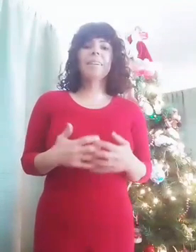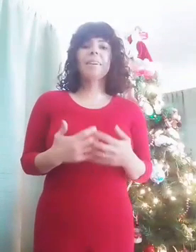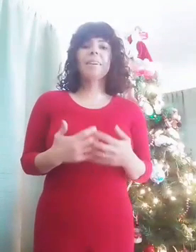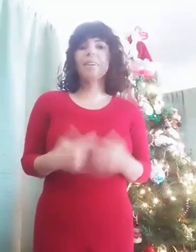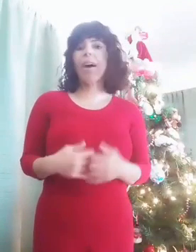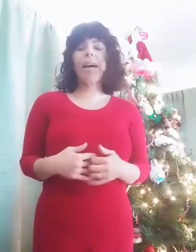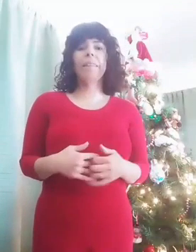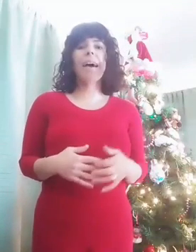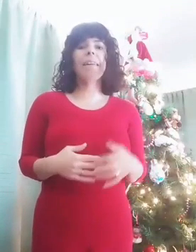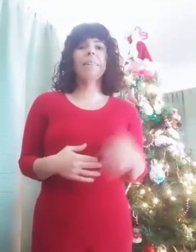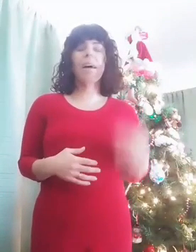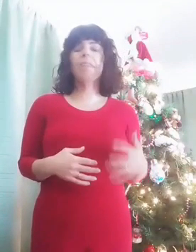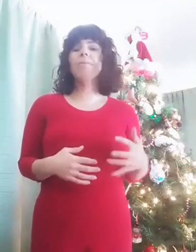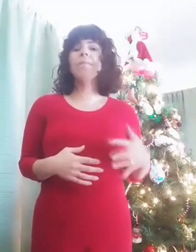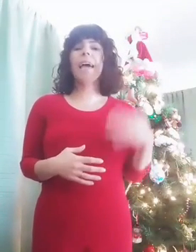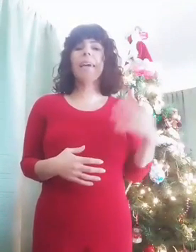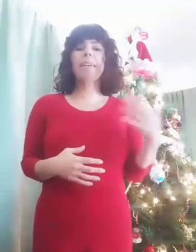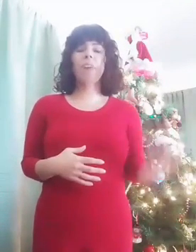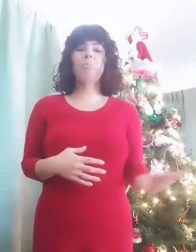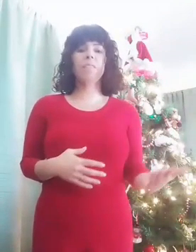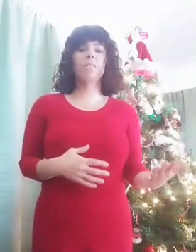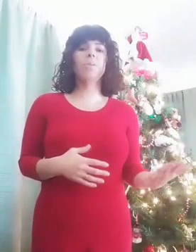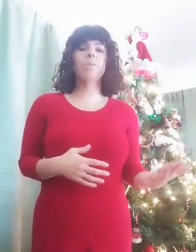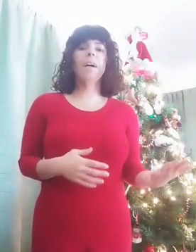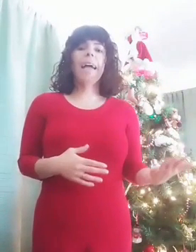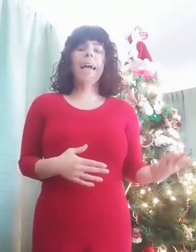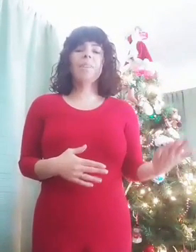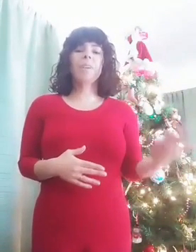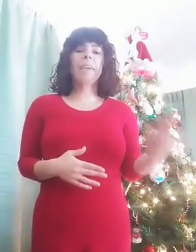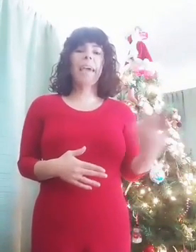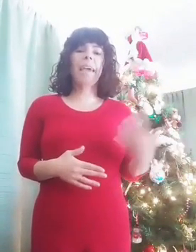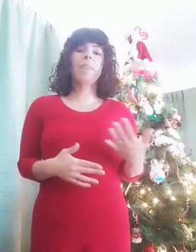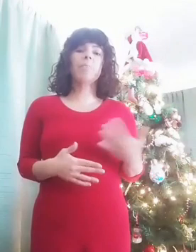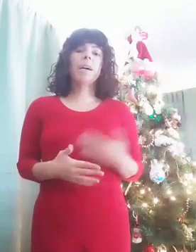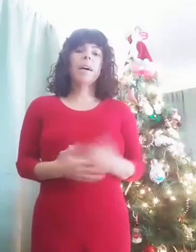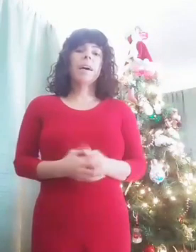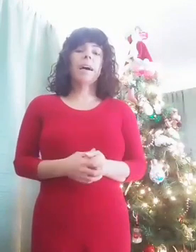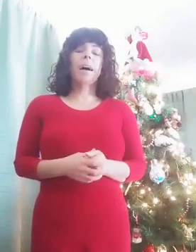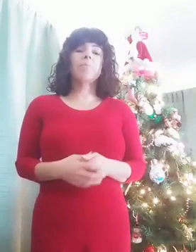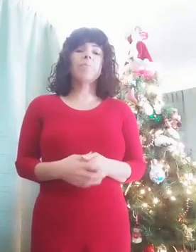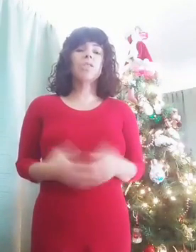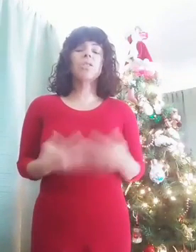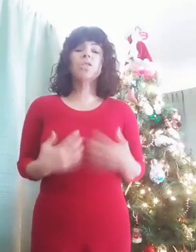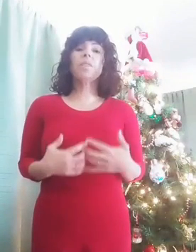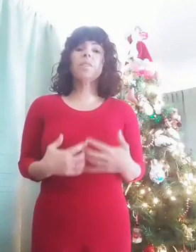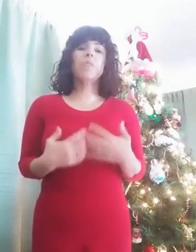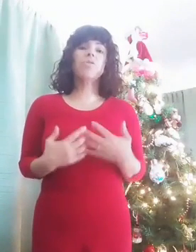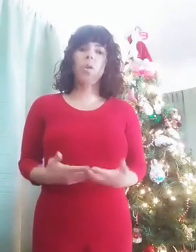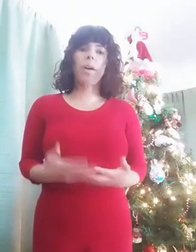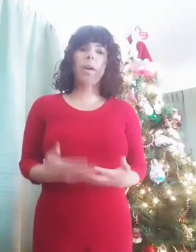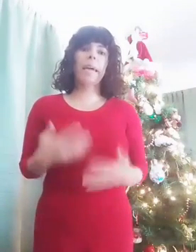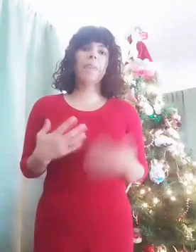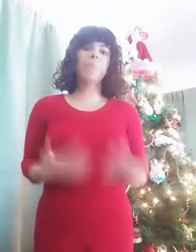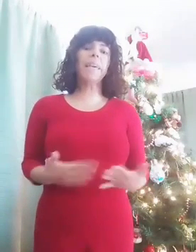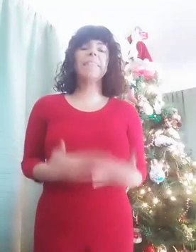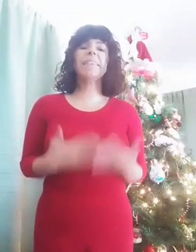God that loved and adopted you and became your source of joy and peace